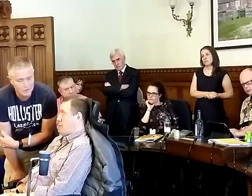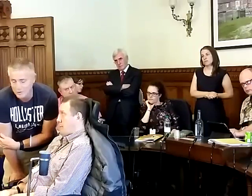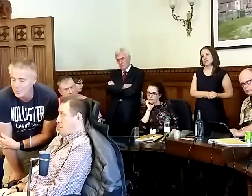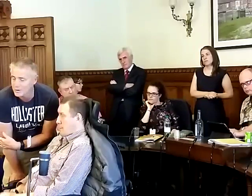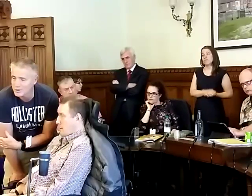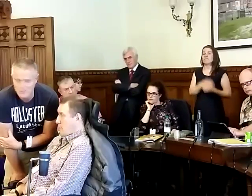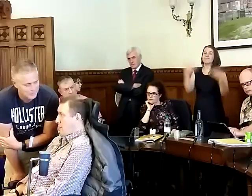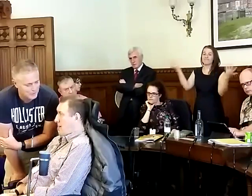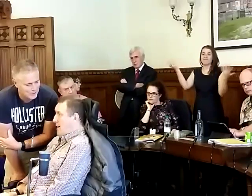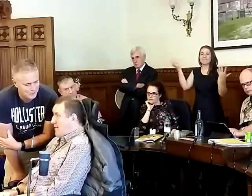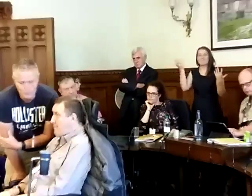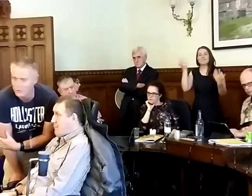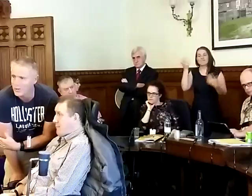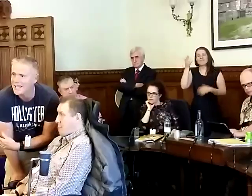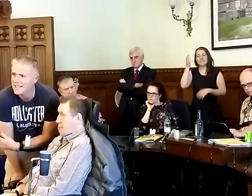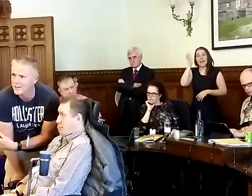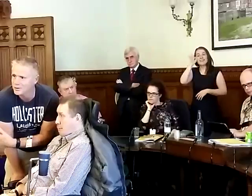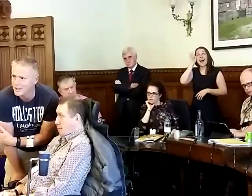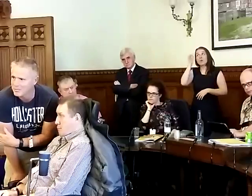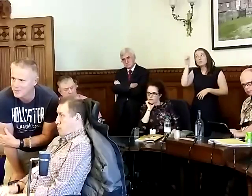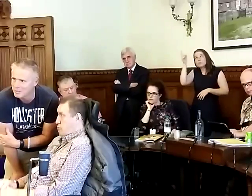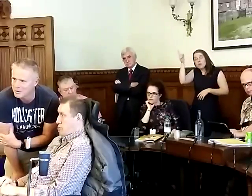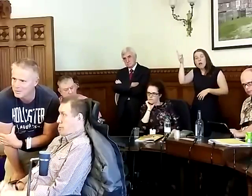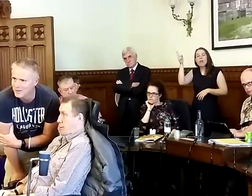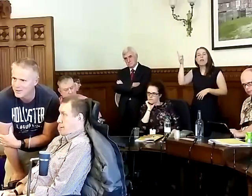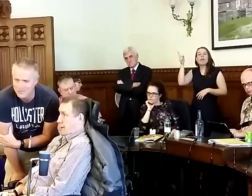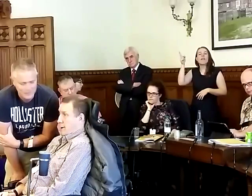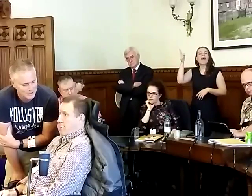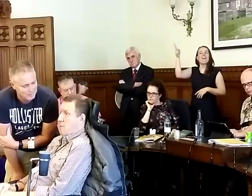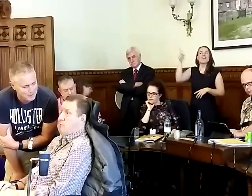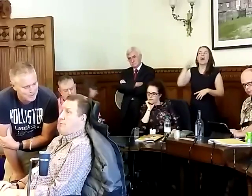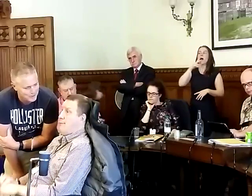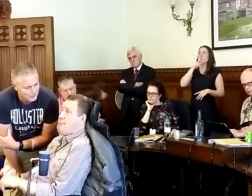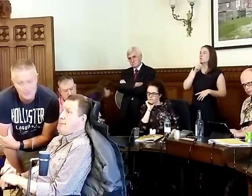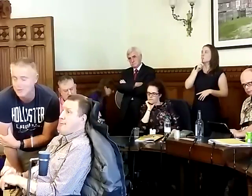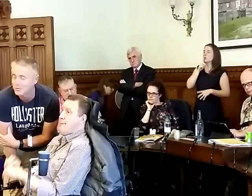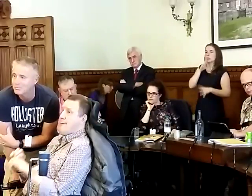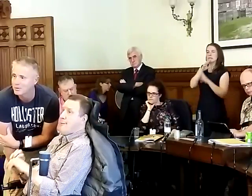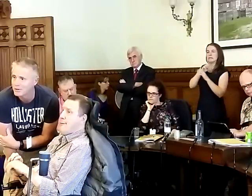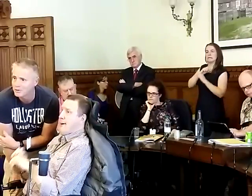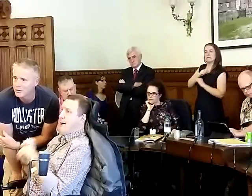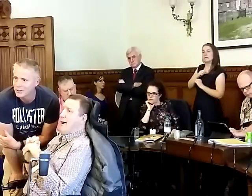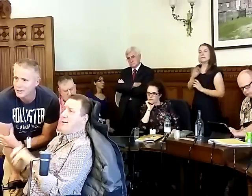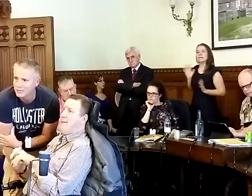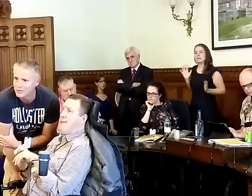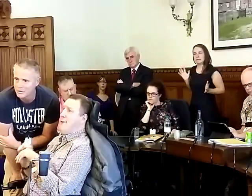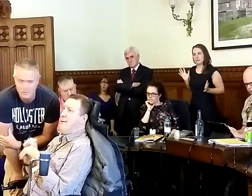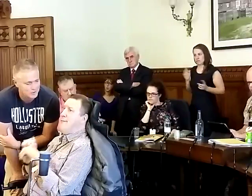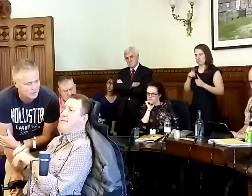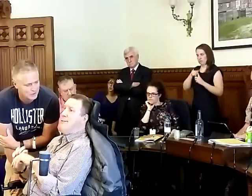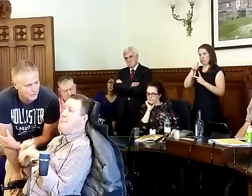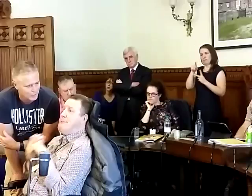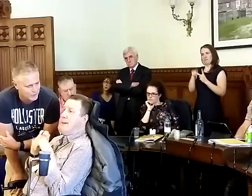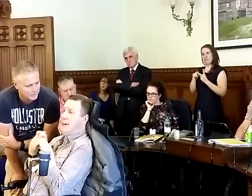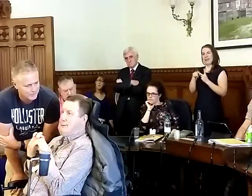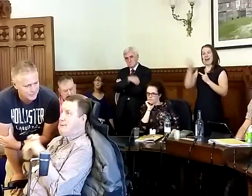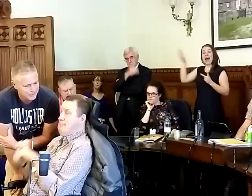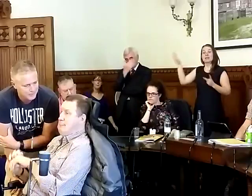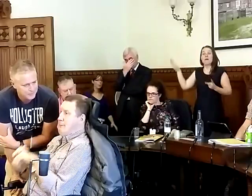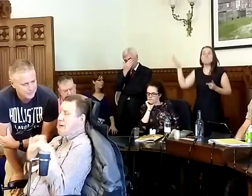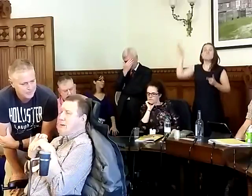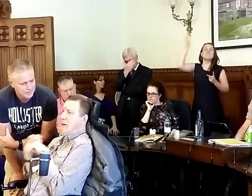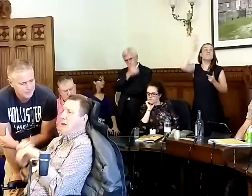And so our local affairs is, first of all, A, they're not telling people about it, and B, they're obviously not putting the funding up to